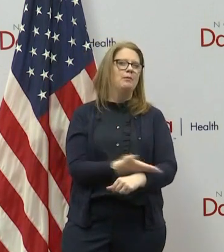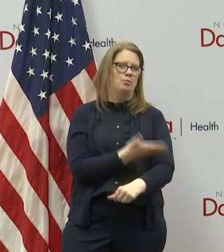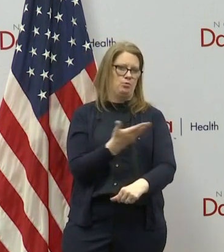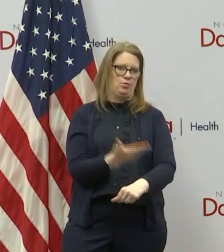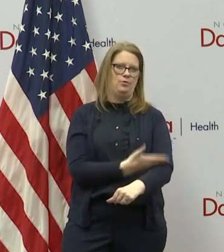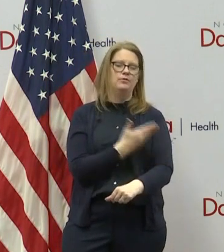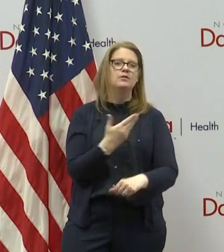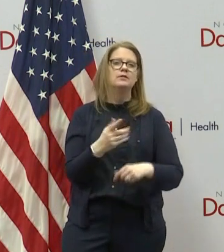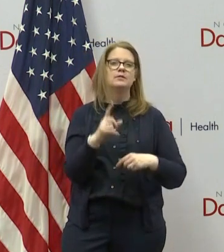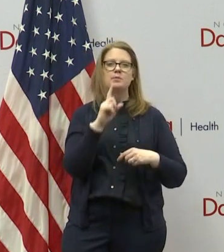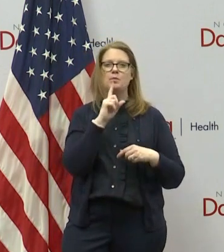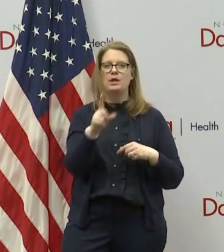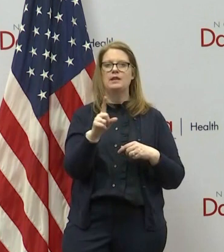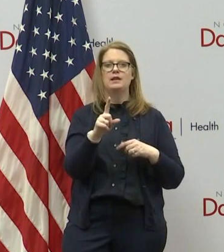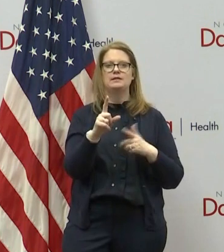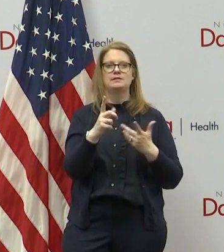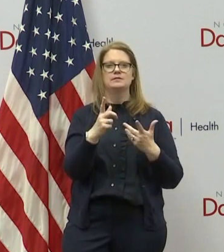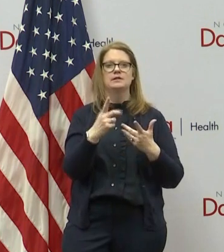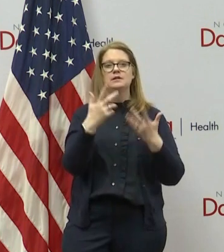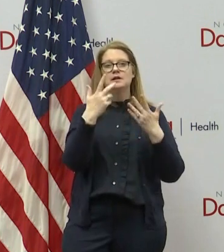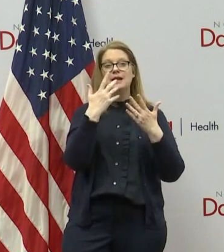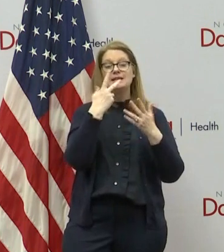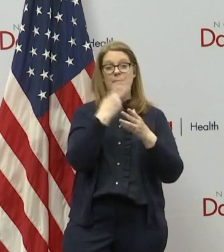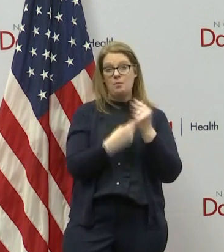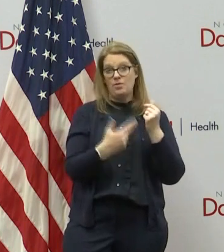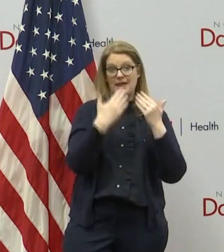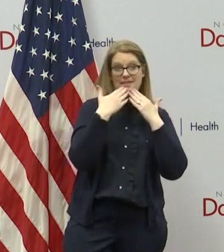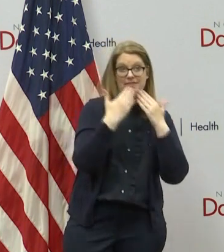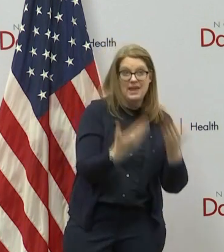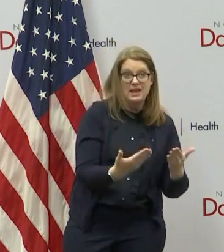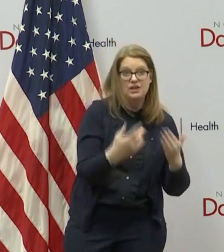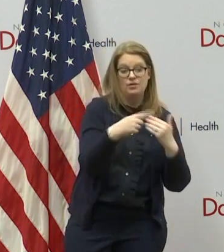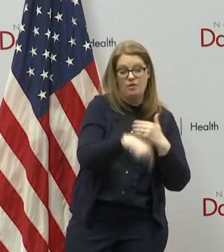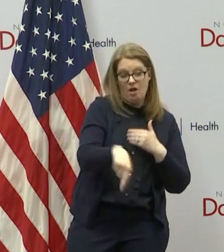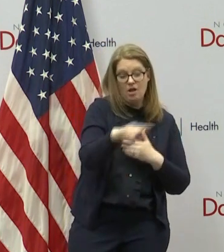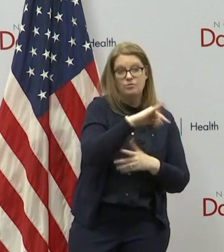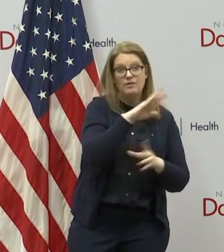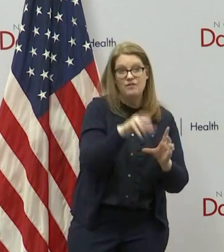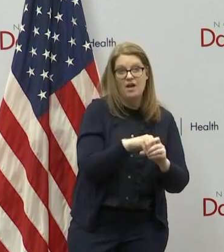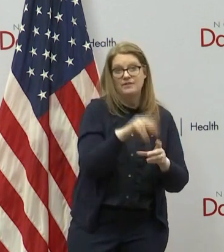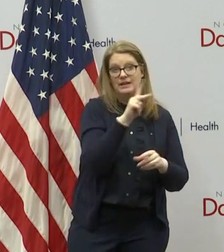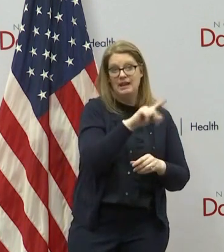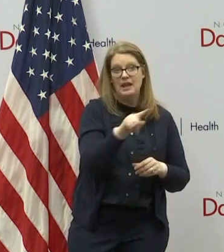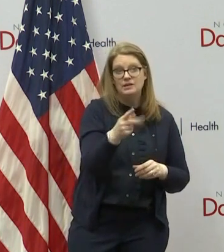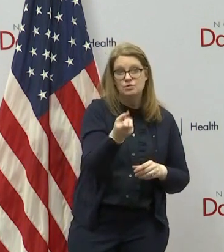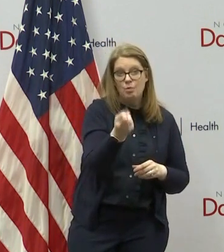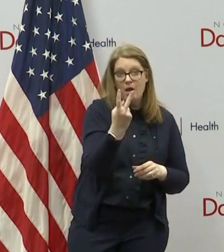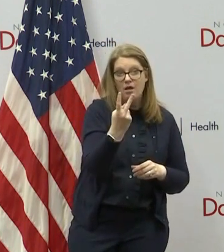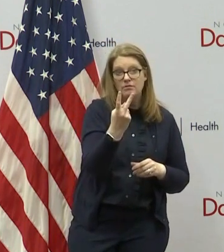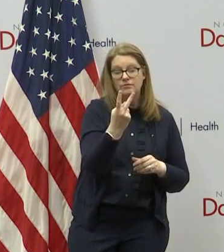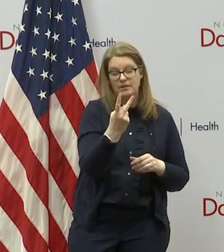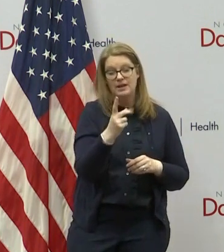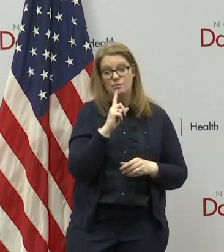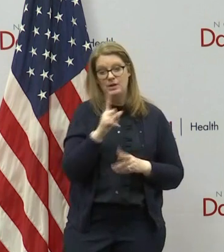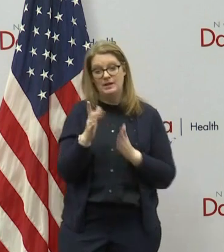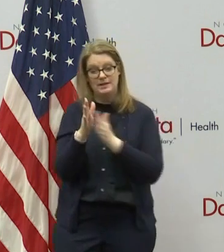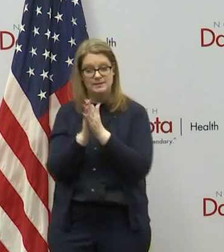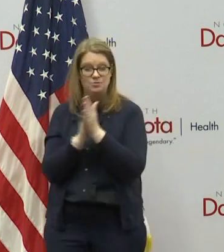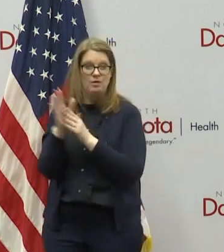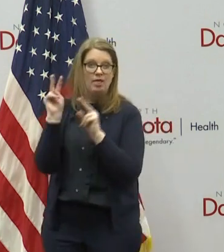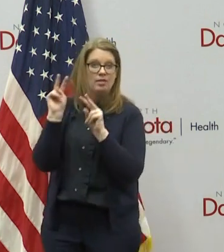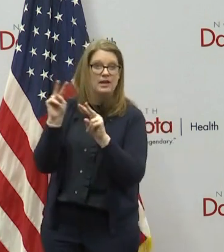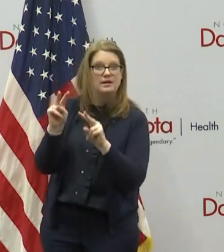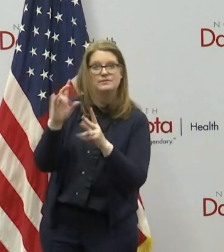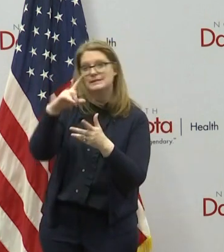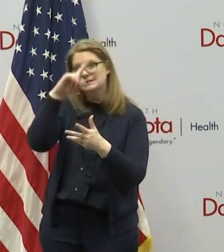but I want to put this out as both a thank you to everybody involved in K-12 for the amazing work you're doing, and as we look ahead to summer